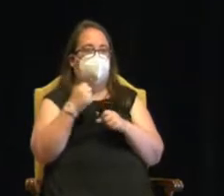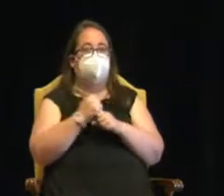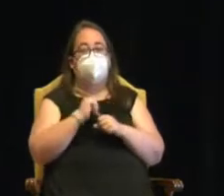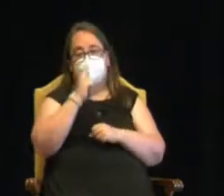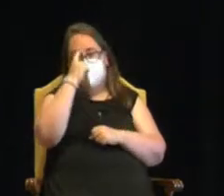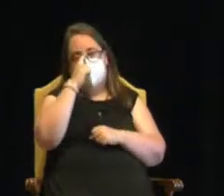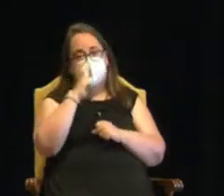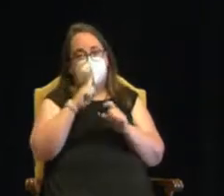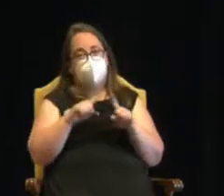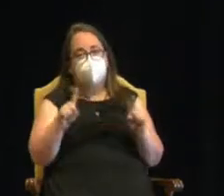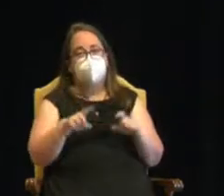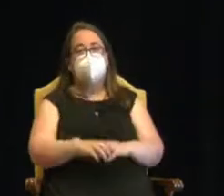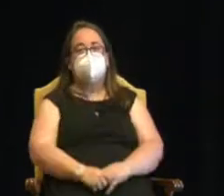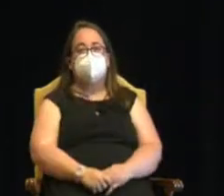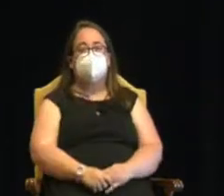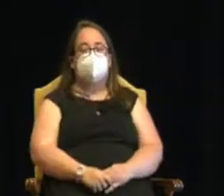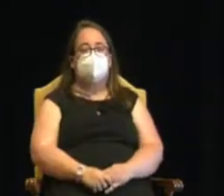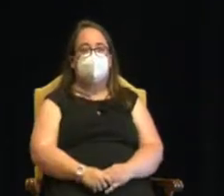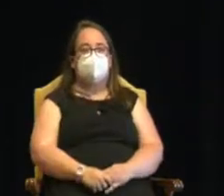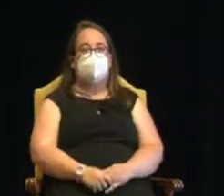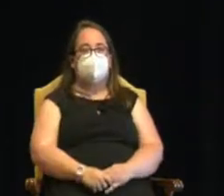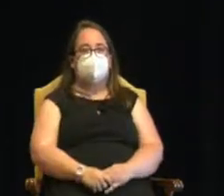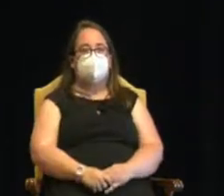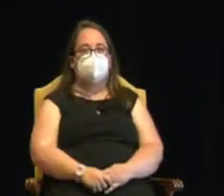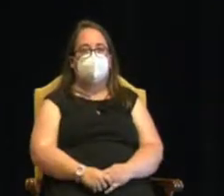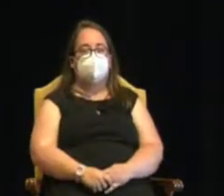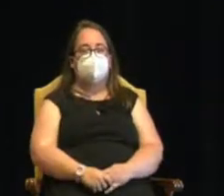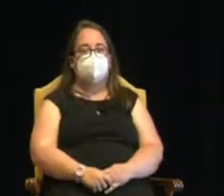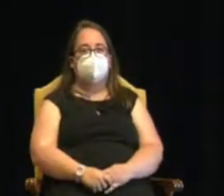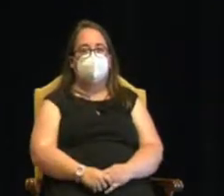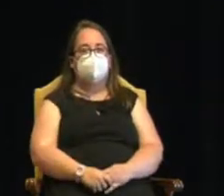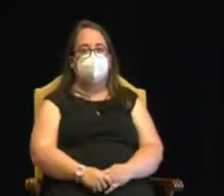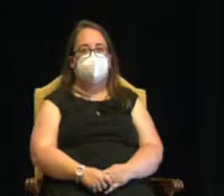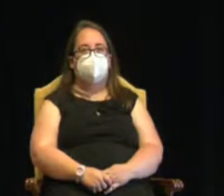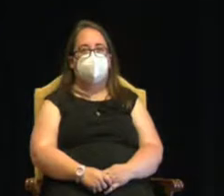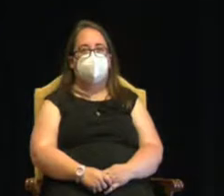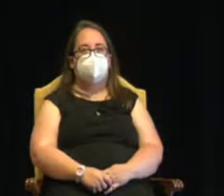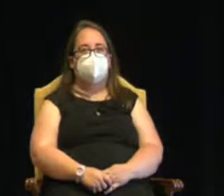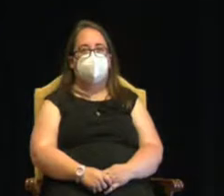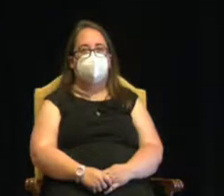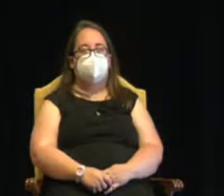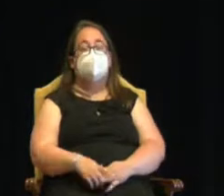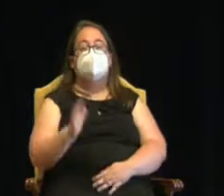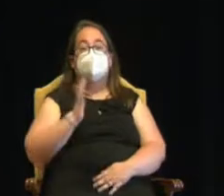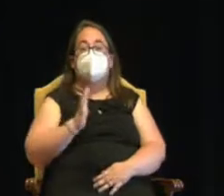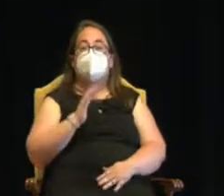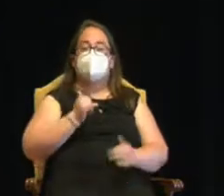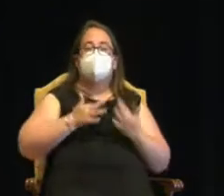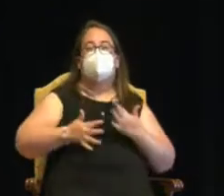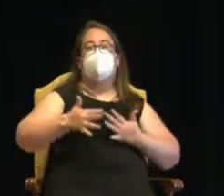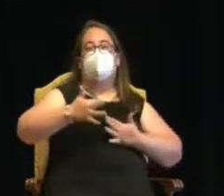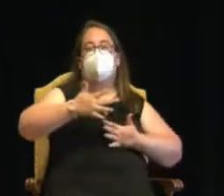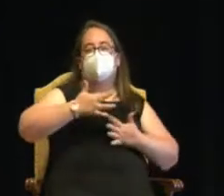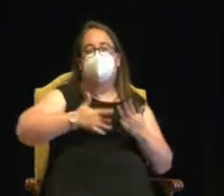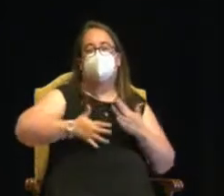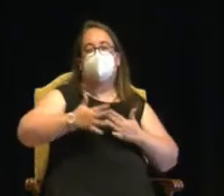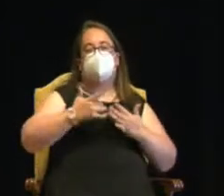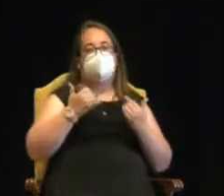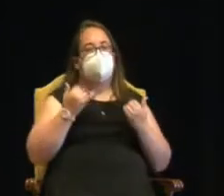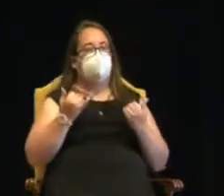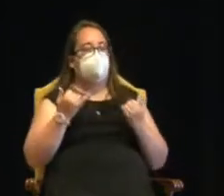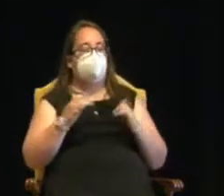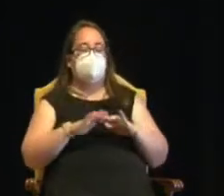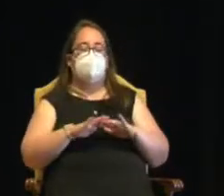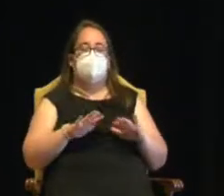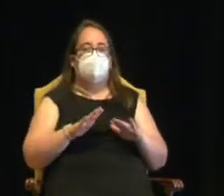different. And I have gone from being a super, super social person to being someone who